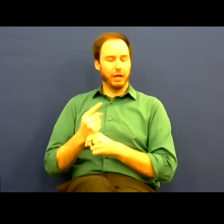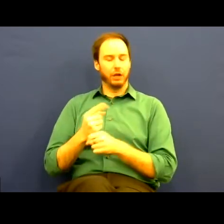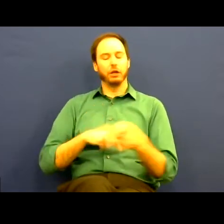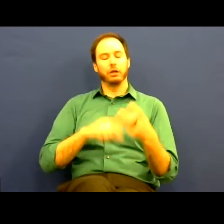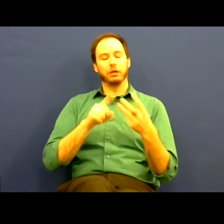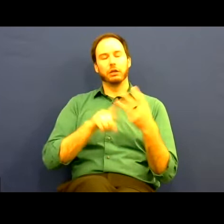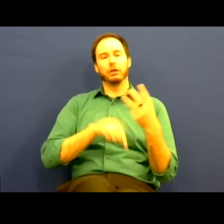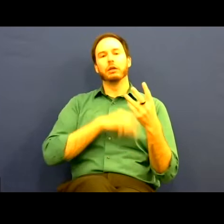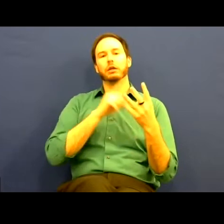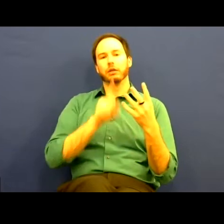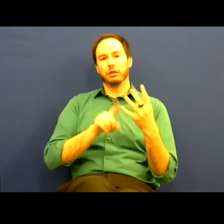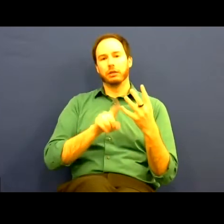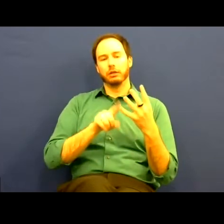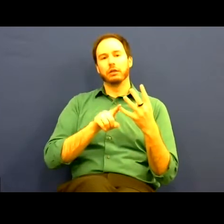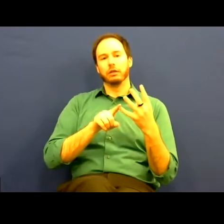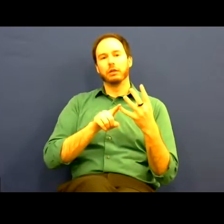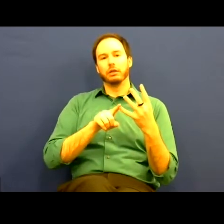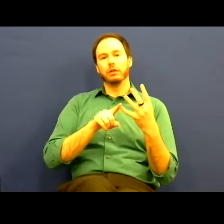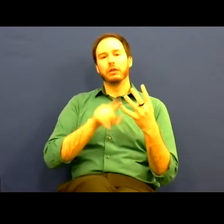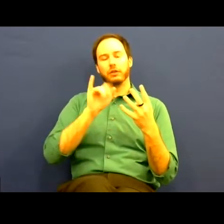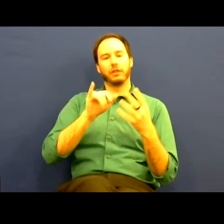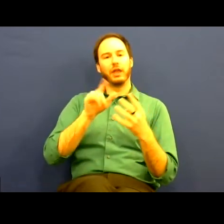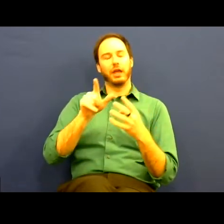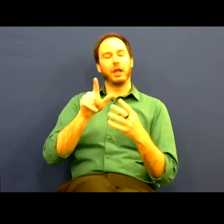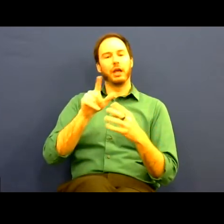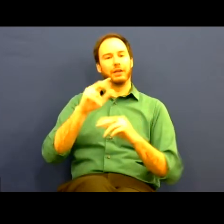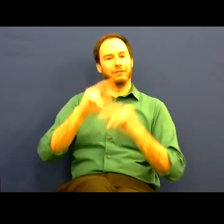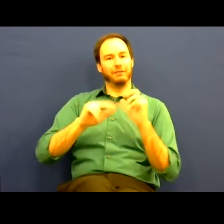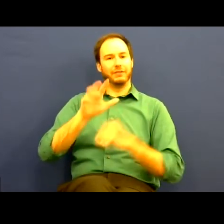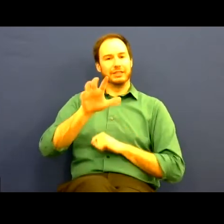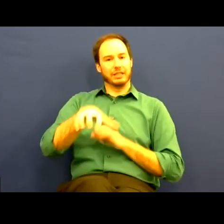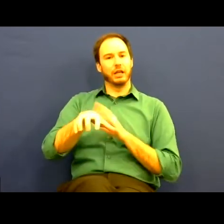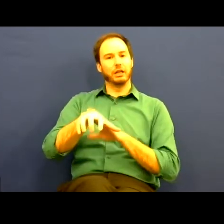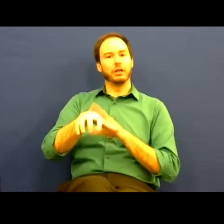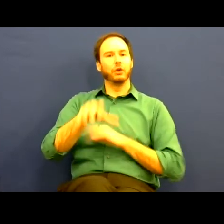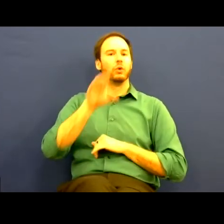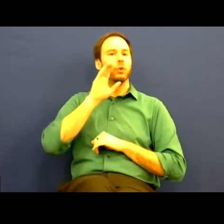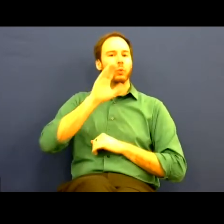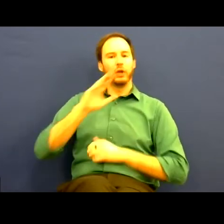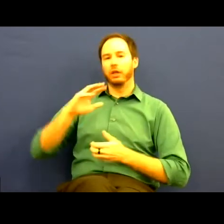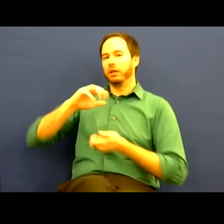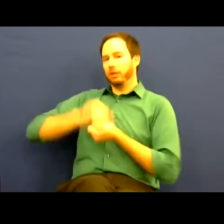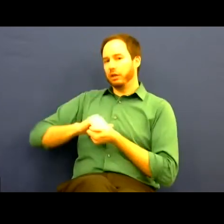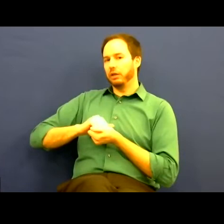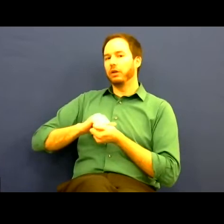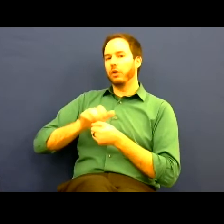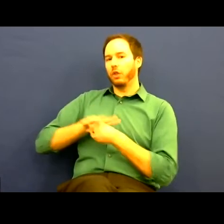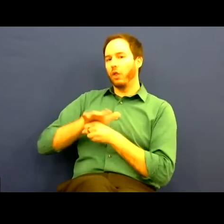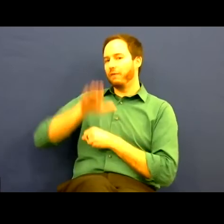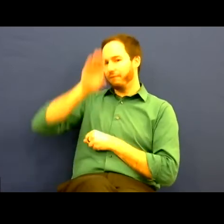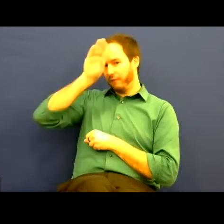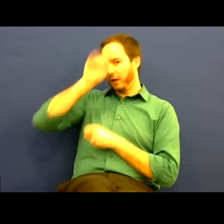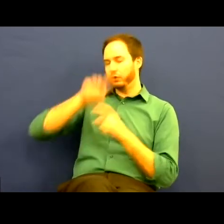year. And the site developers shall work with the fire marshal to ensure safe